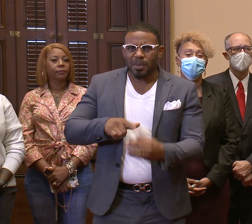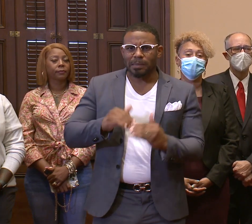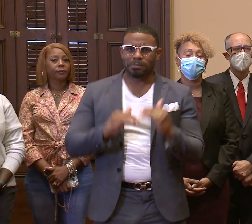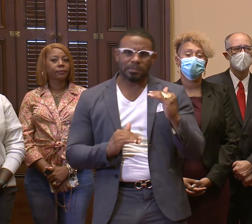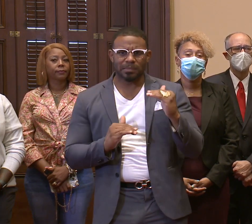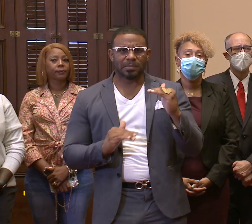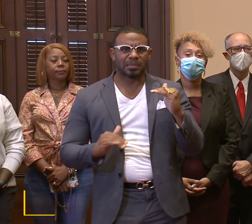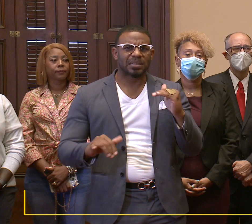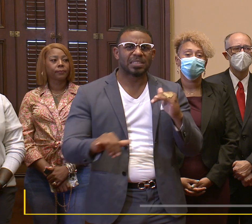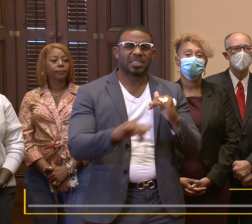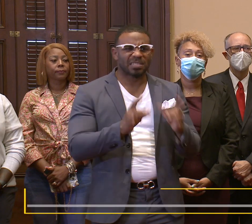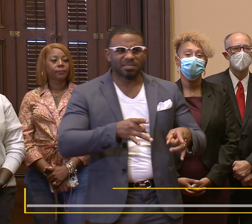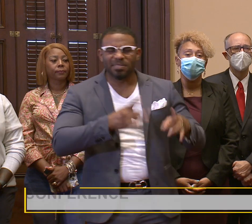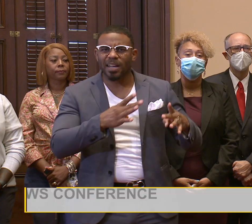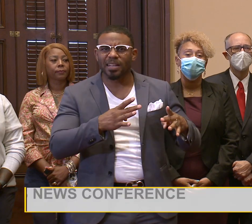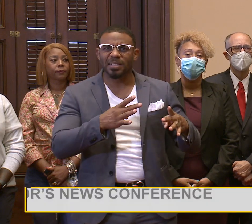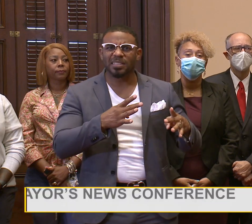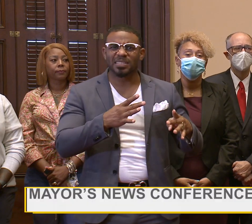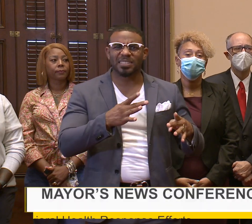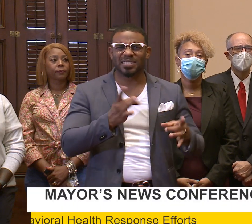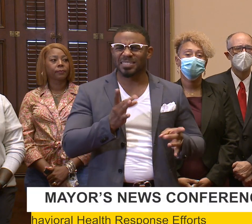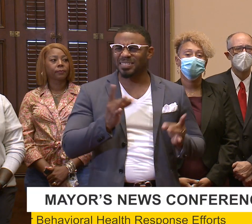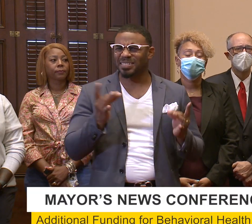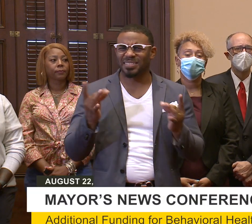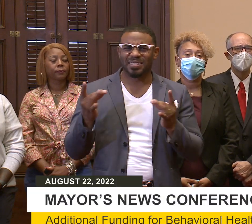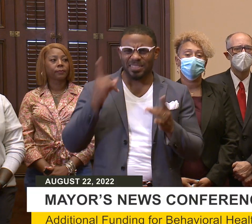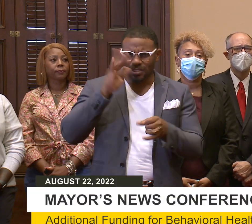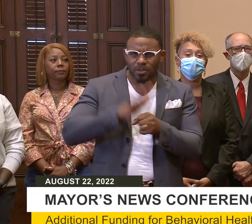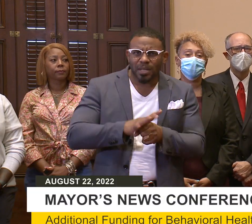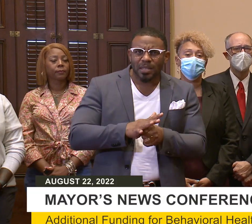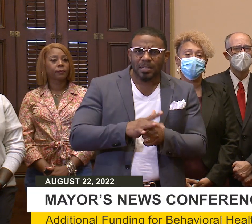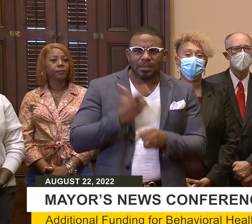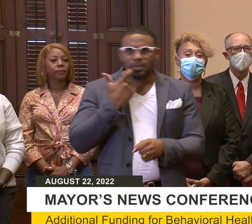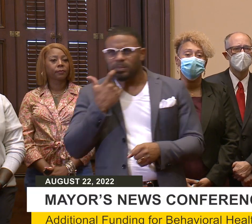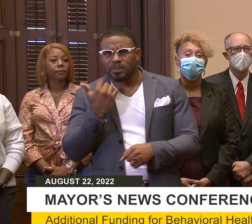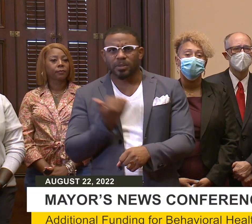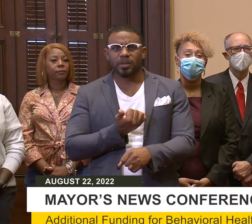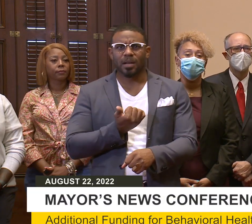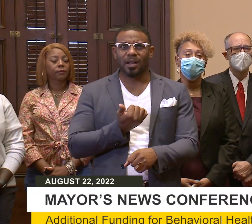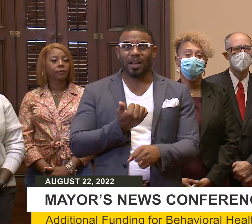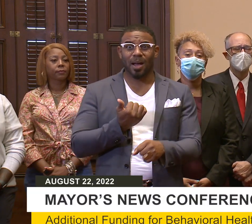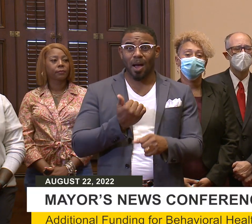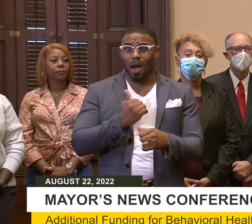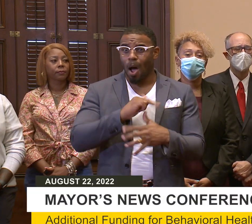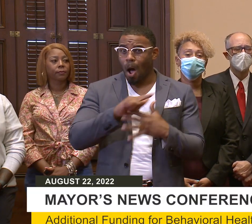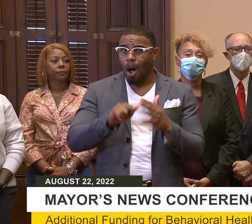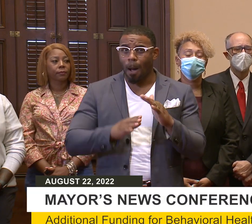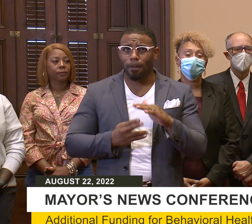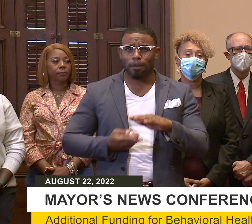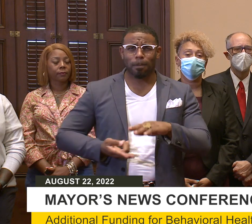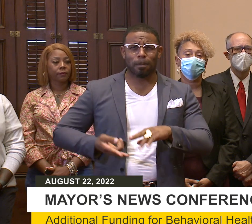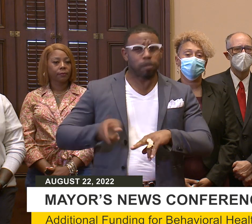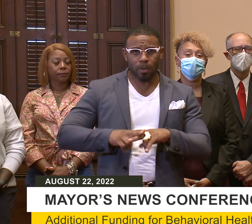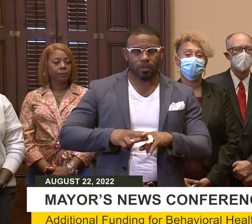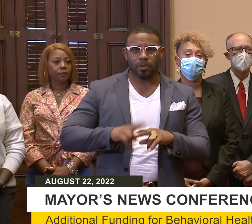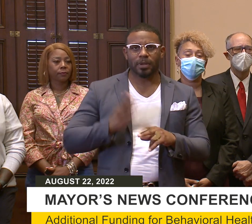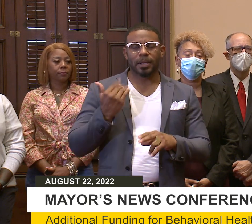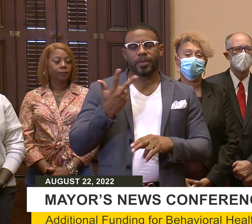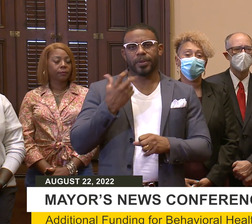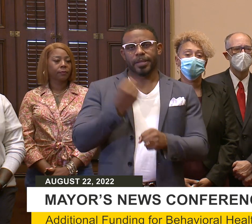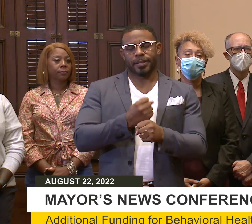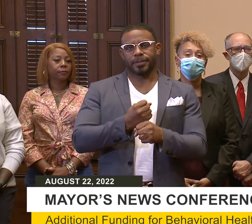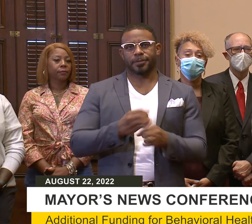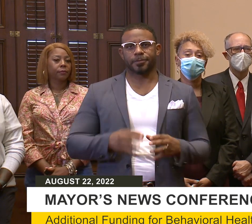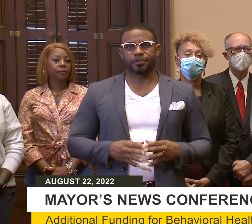inequality, violence, toxic stress, substance abuse, all have skyrocketed over the past